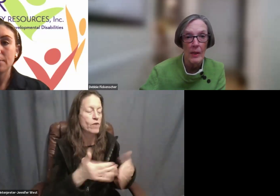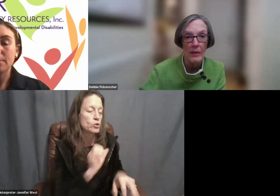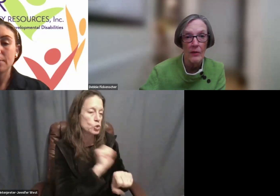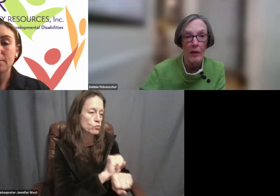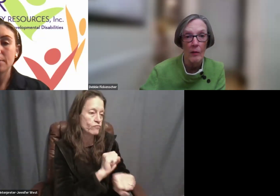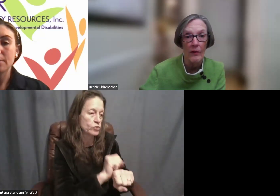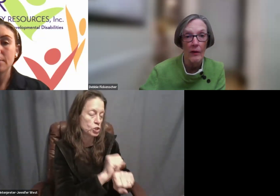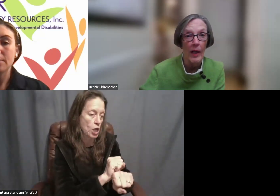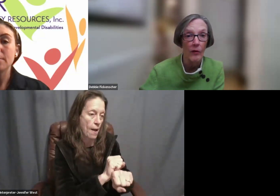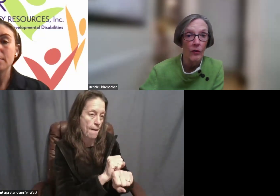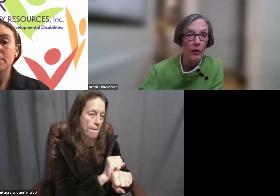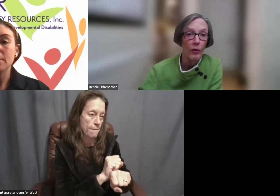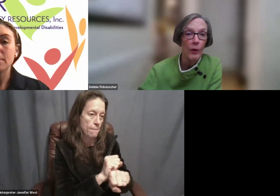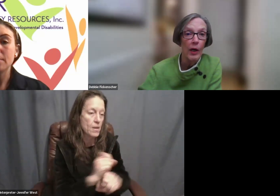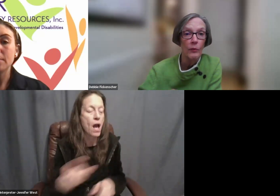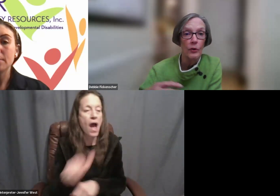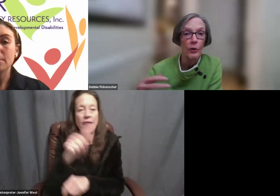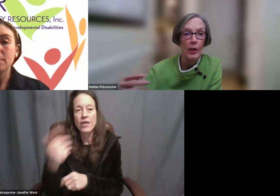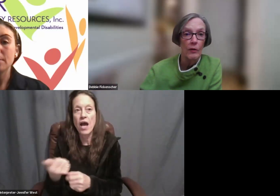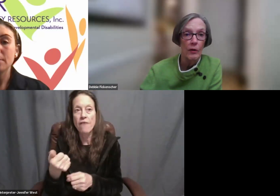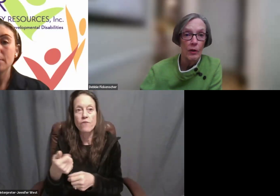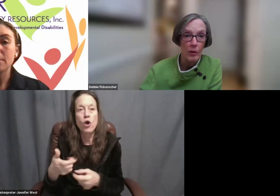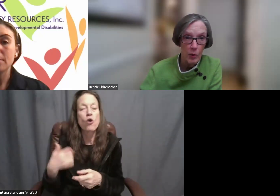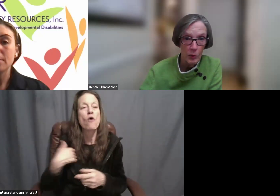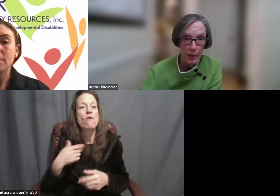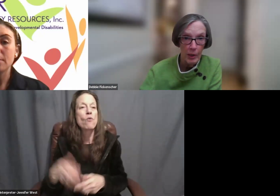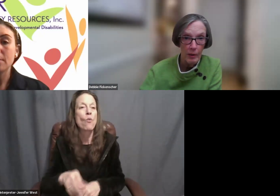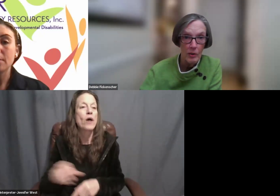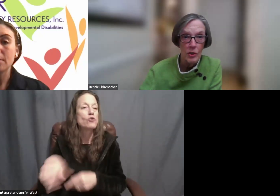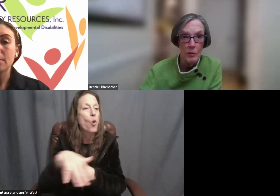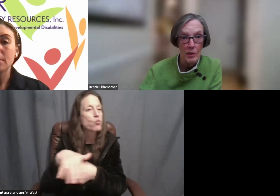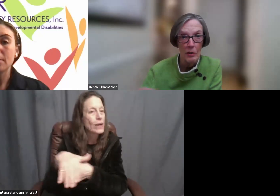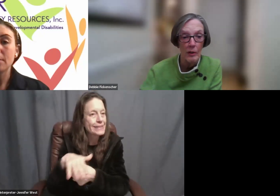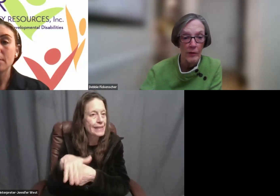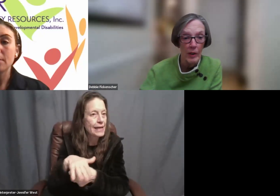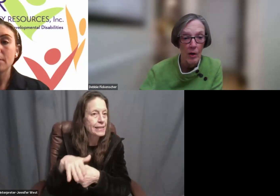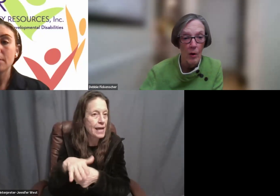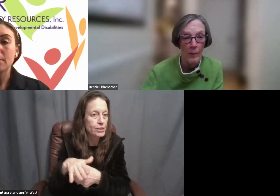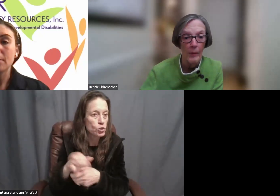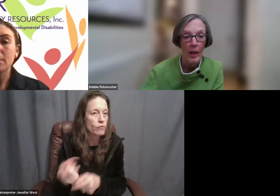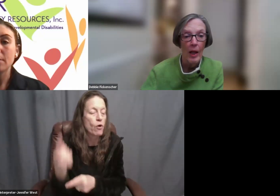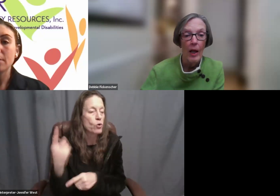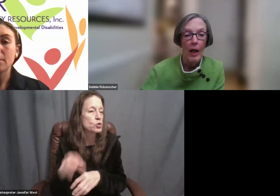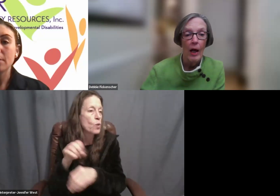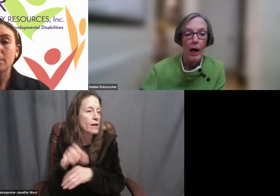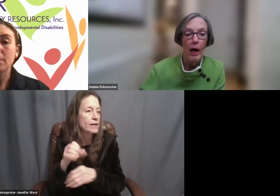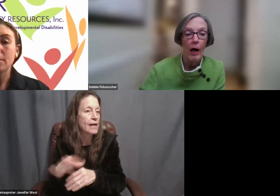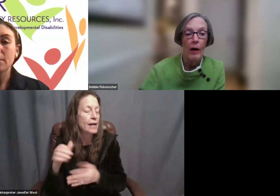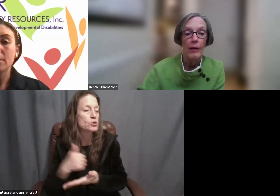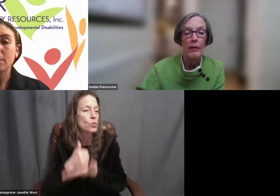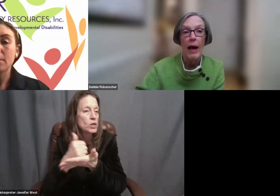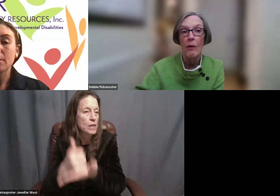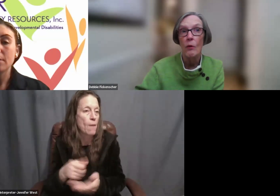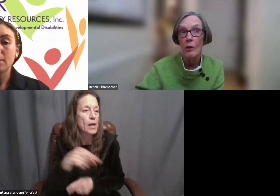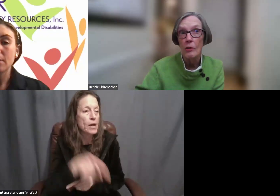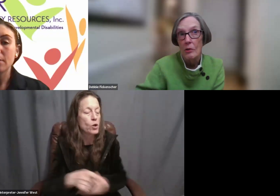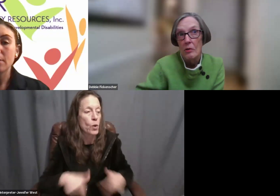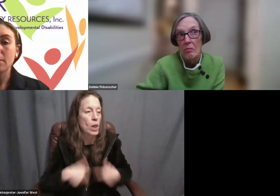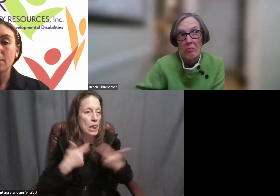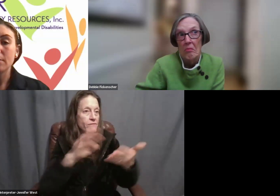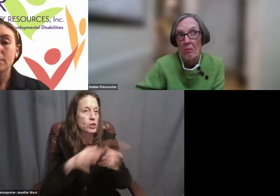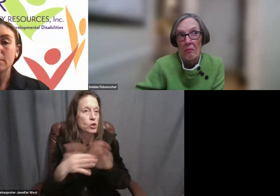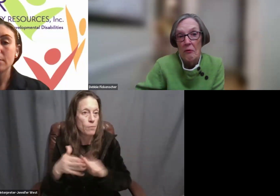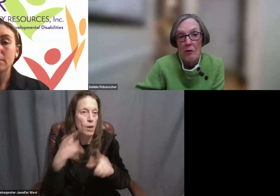but it basically was a counselor who helped her in the community because she was still living at home. That